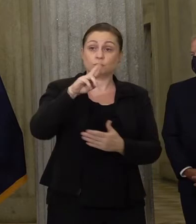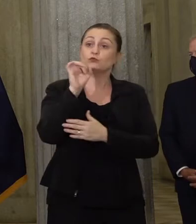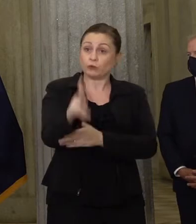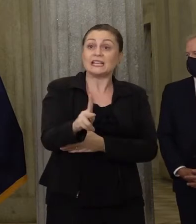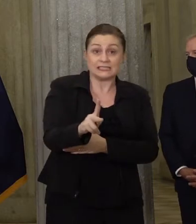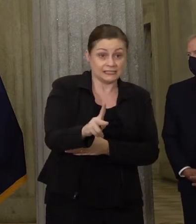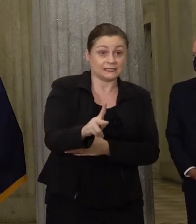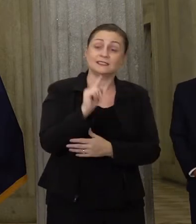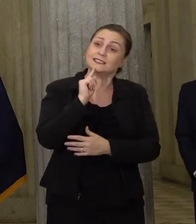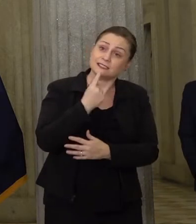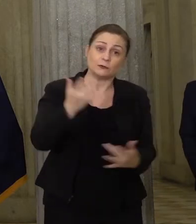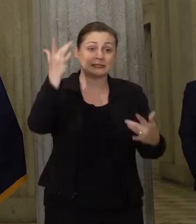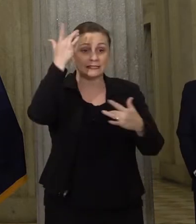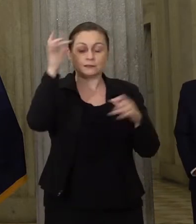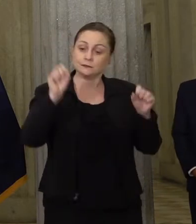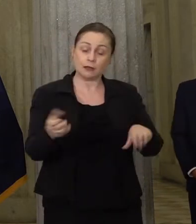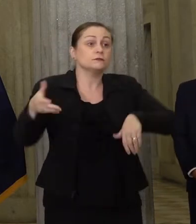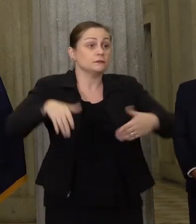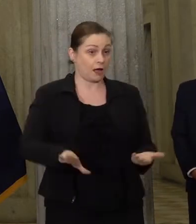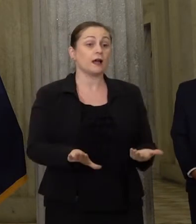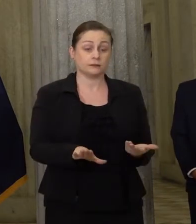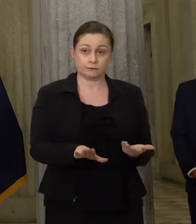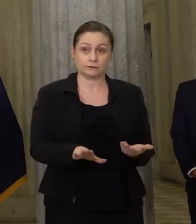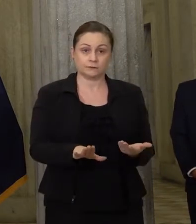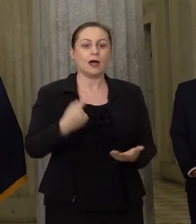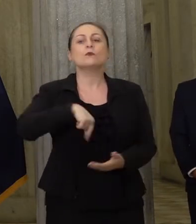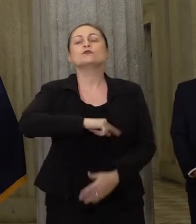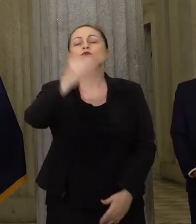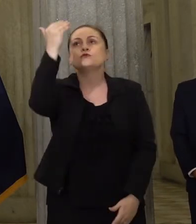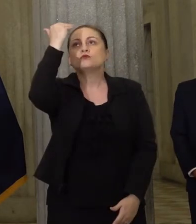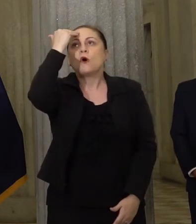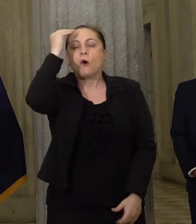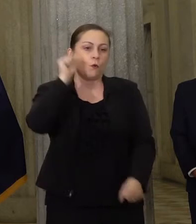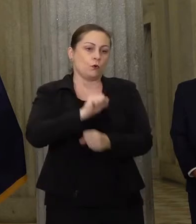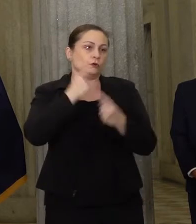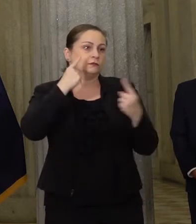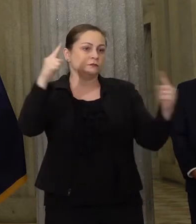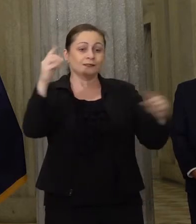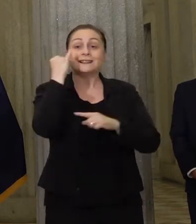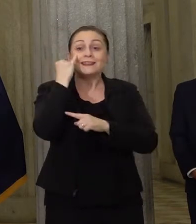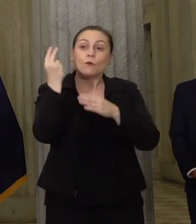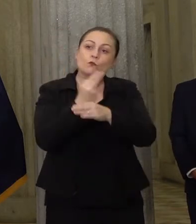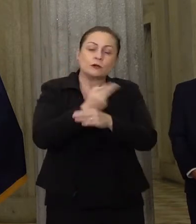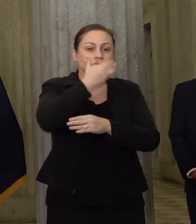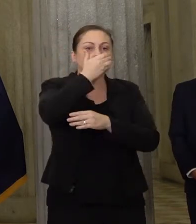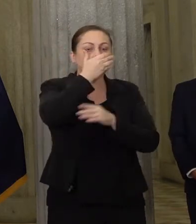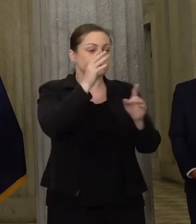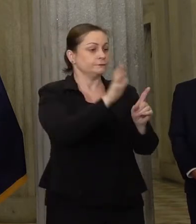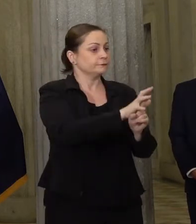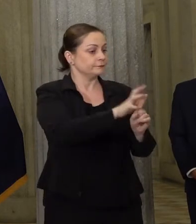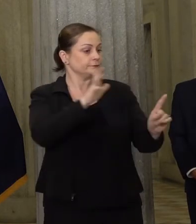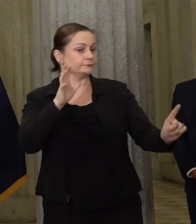for severe illness and even death. We know it works. We know that wearing a face mask and maintaining social distancing